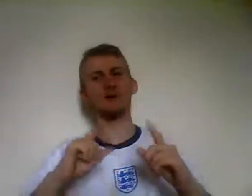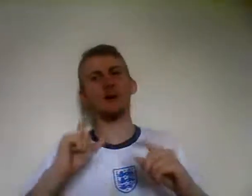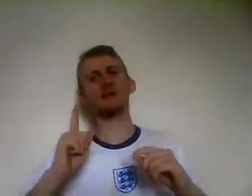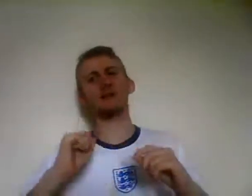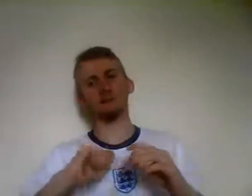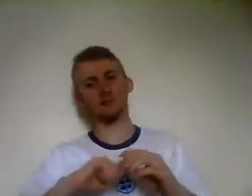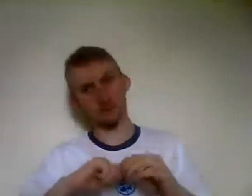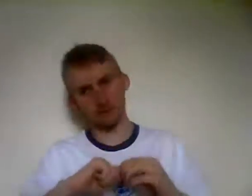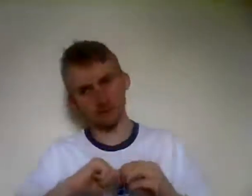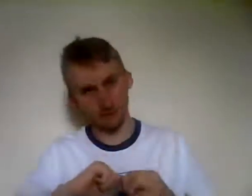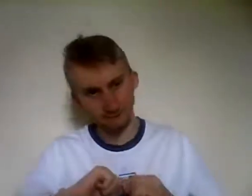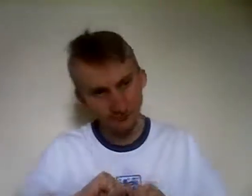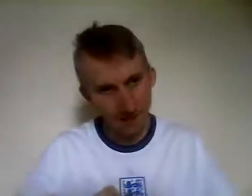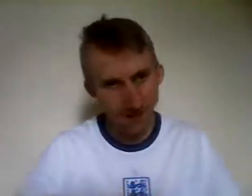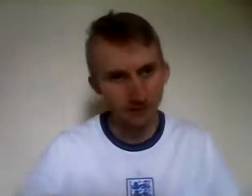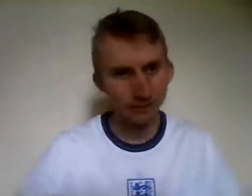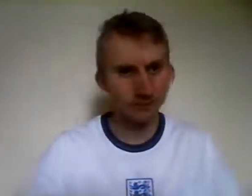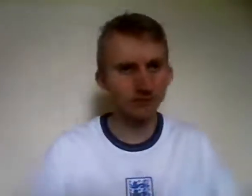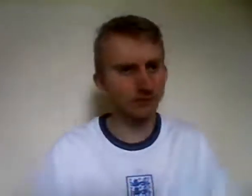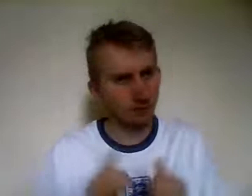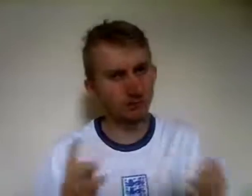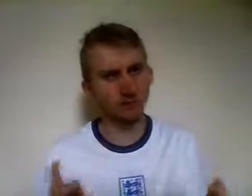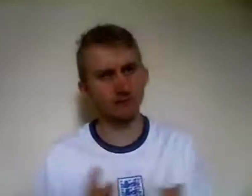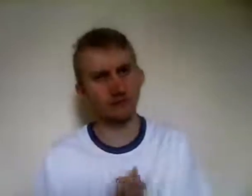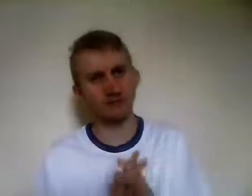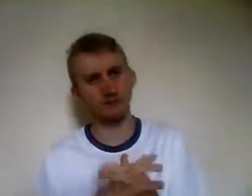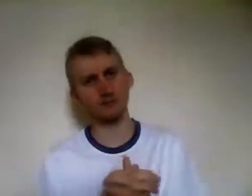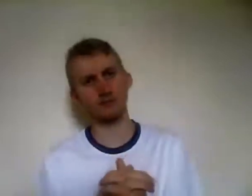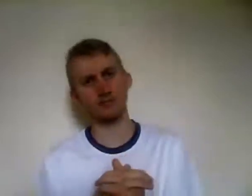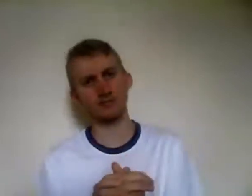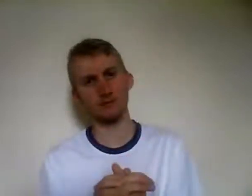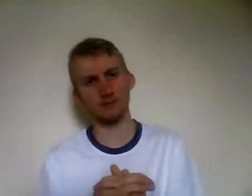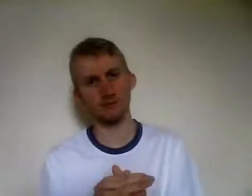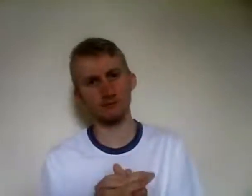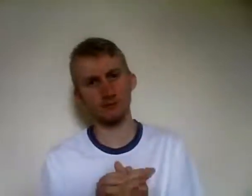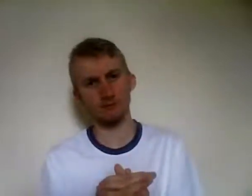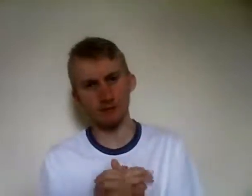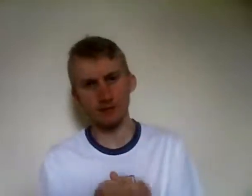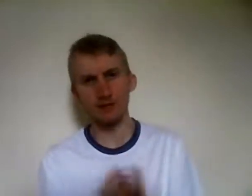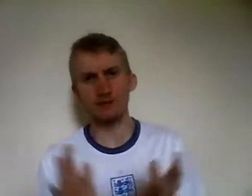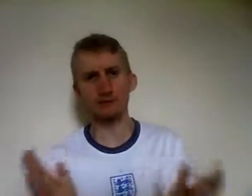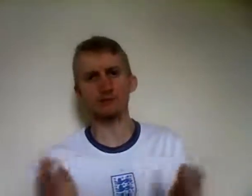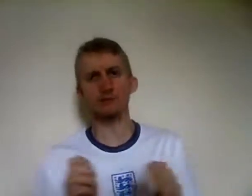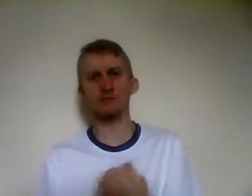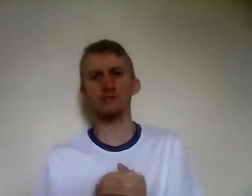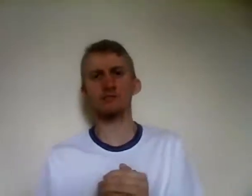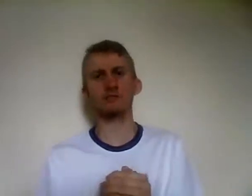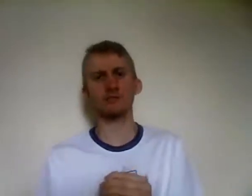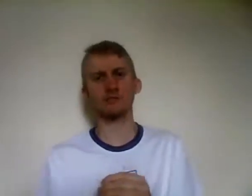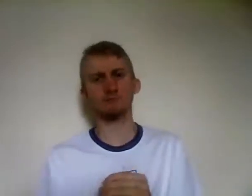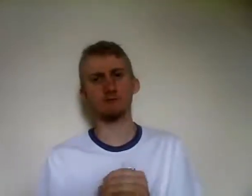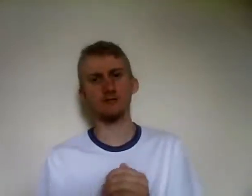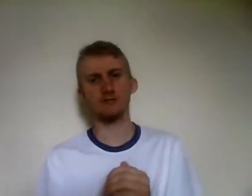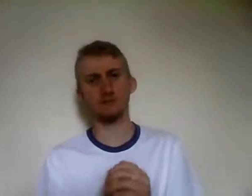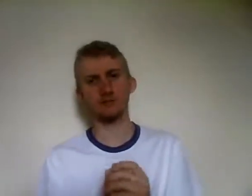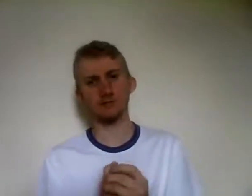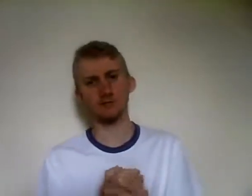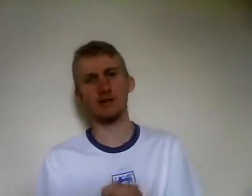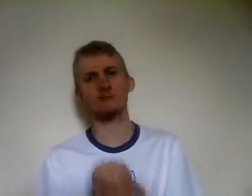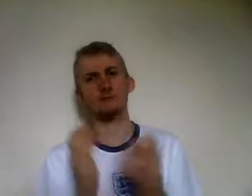away respectively. They suffered a 2-0 defeat against Stoke City in the fifth round. This was Crawley's first match against Premier League opposition at the